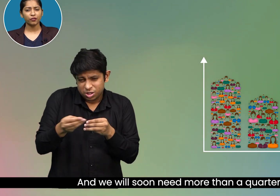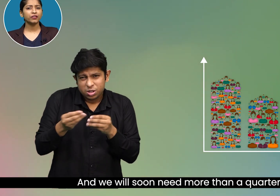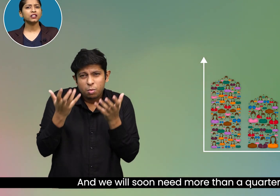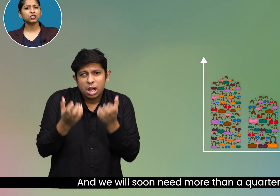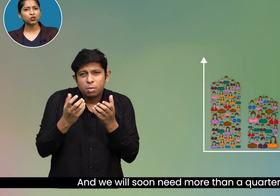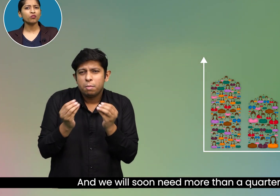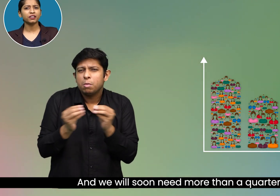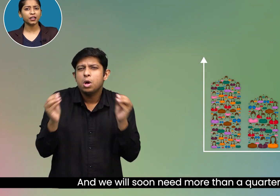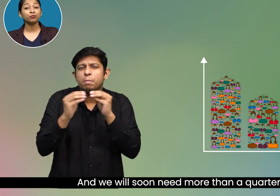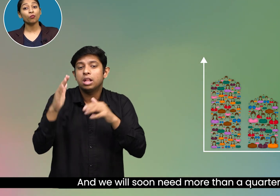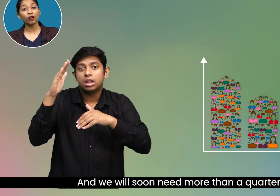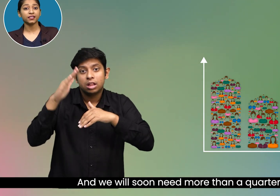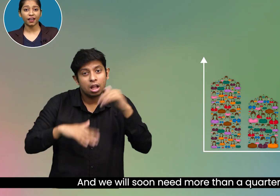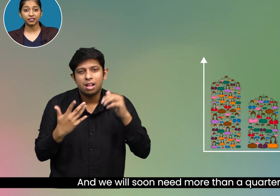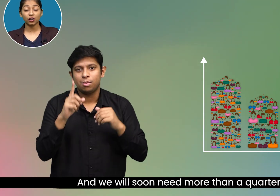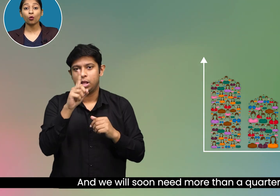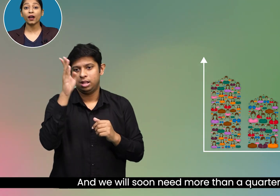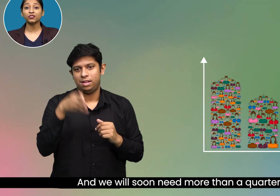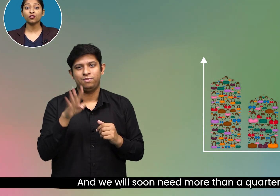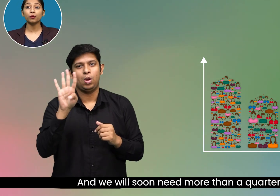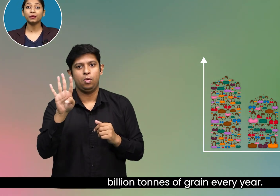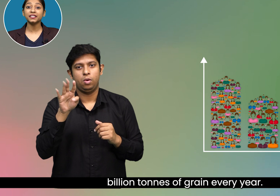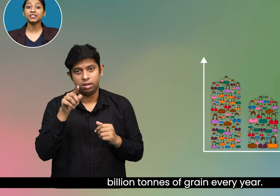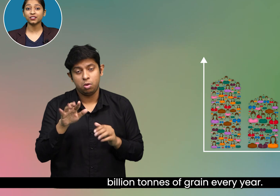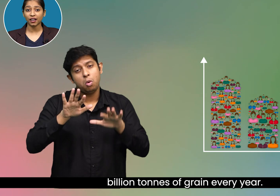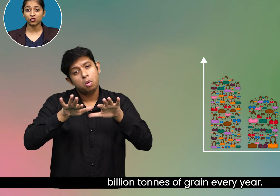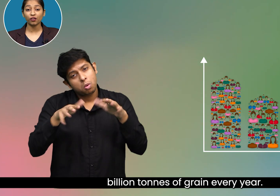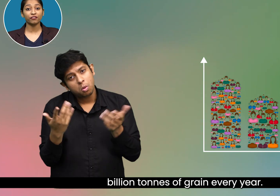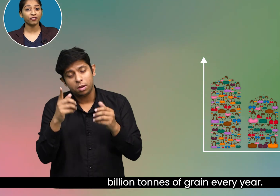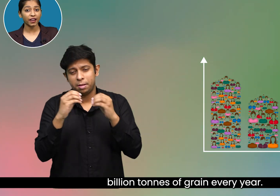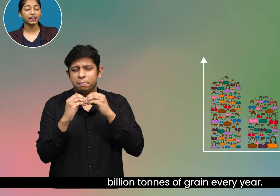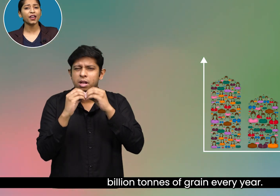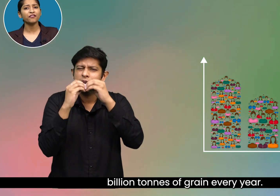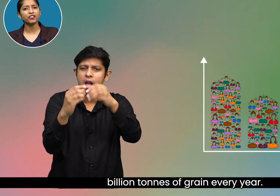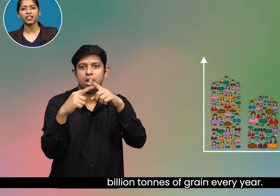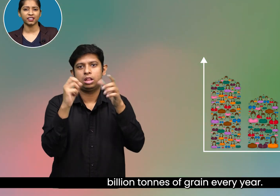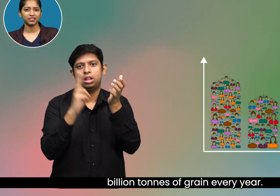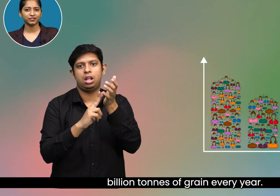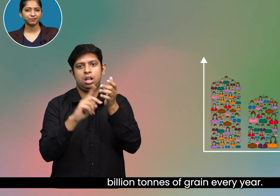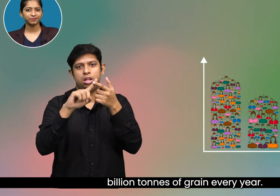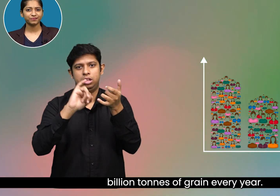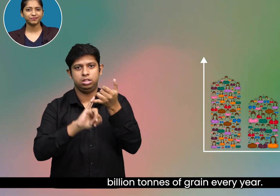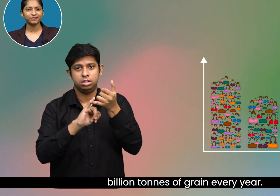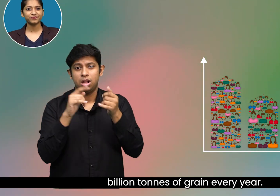And we will soon need more than 250 billion tons of grain every year.